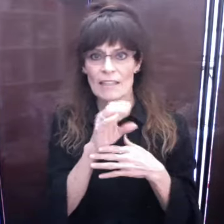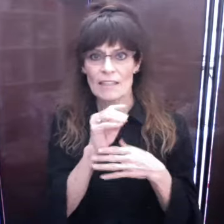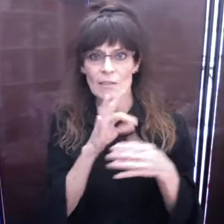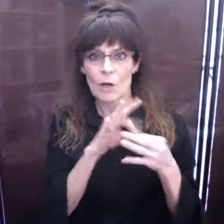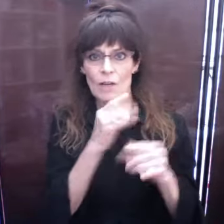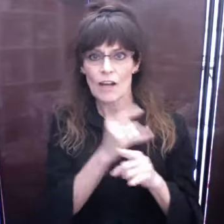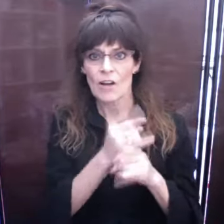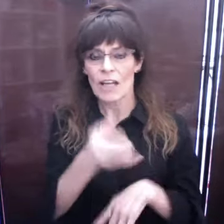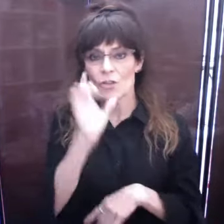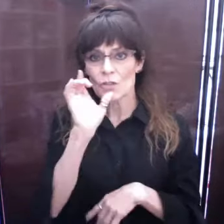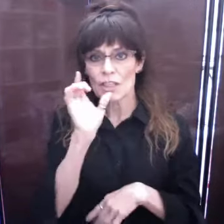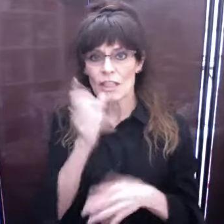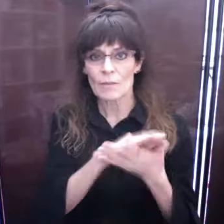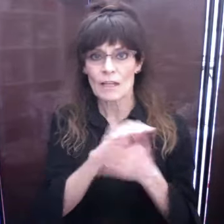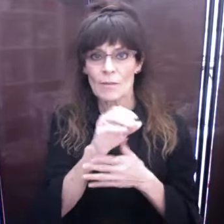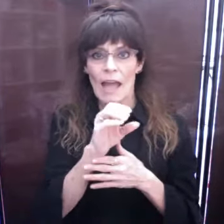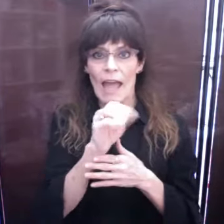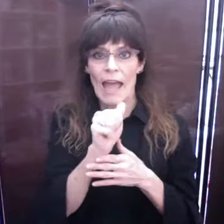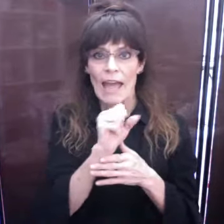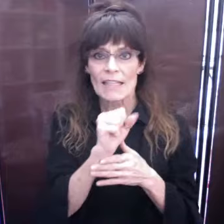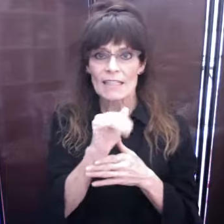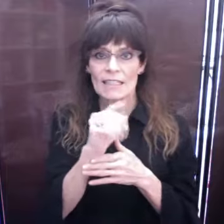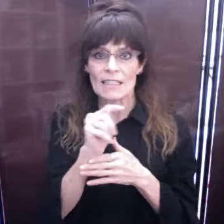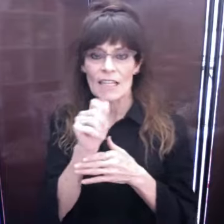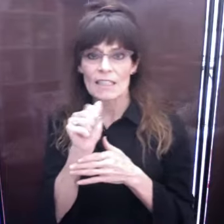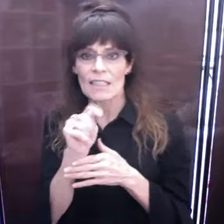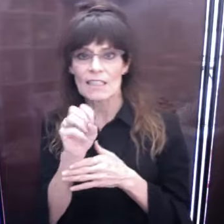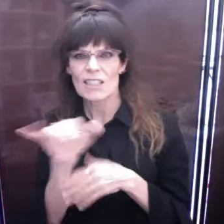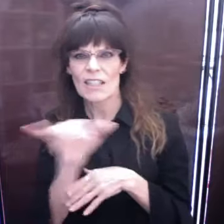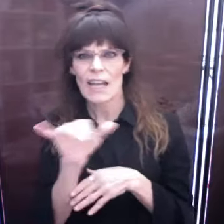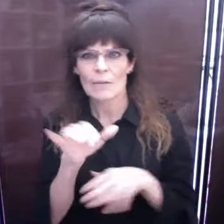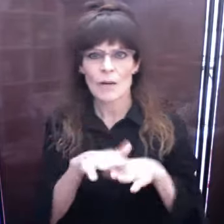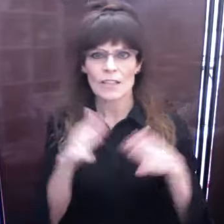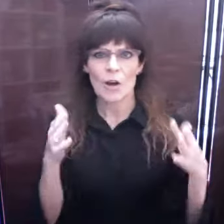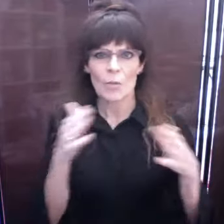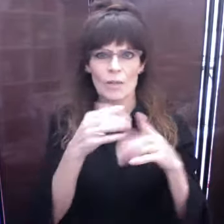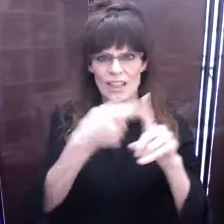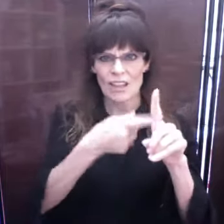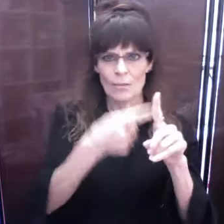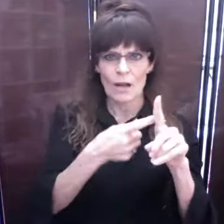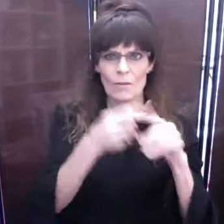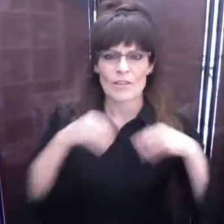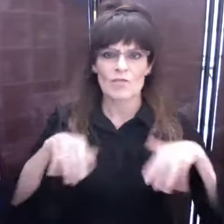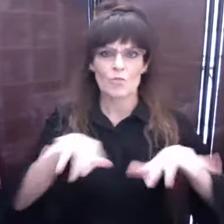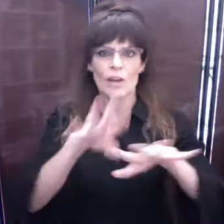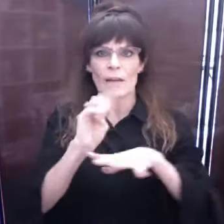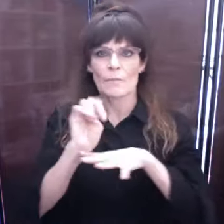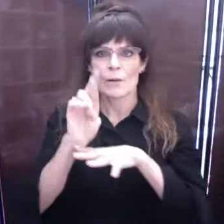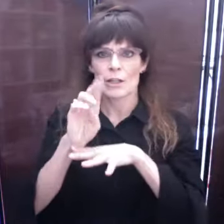drink and I get some acetate in my bloodstream. Acetate's like breaking open a thermometer and put mercury on a mirror. It seeks itself